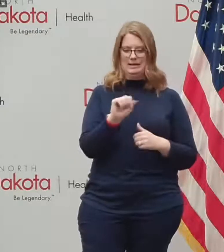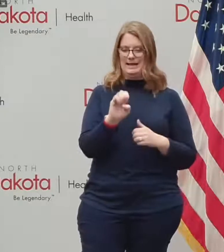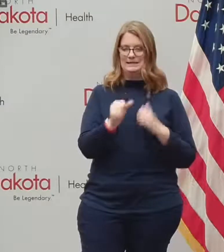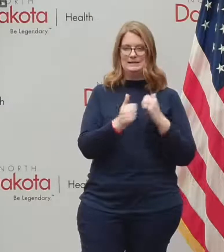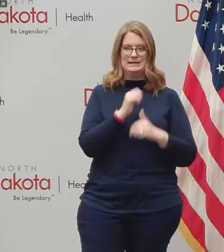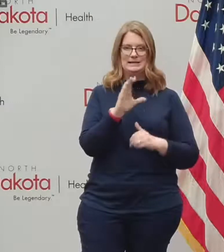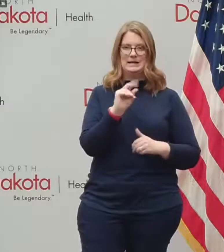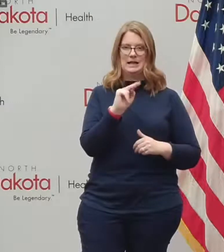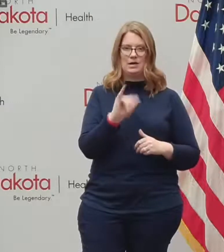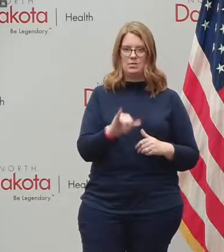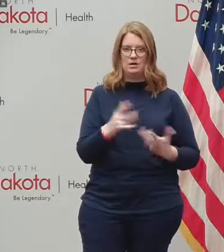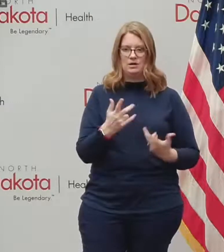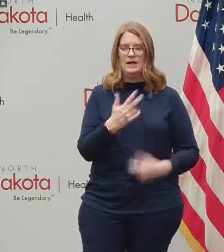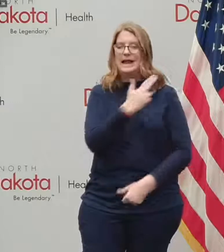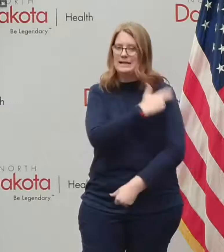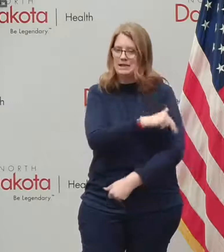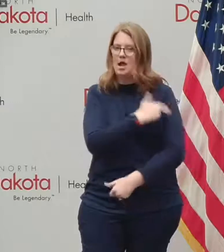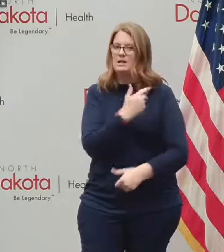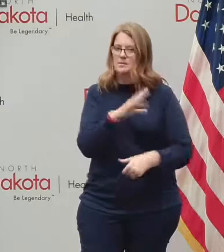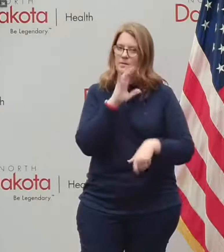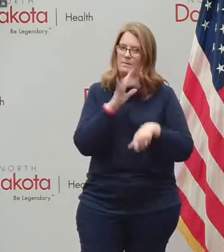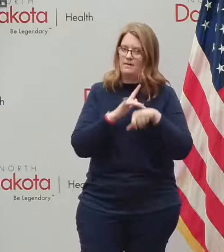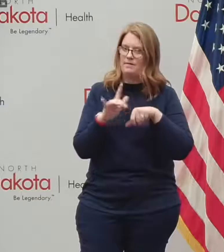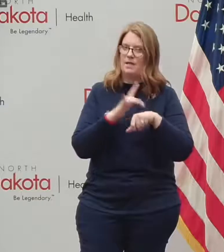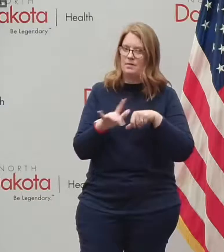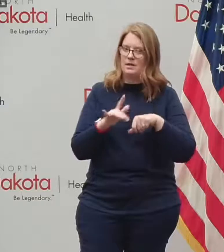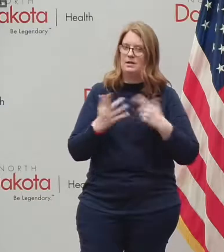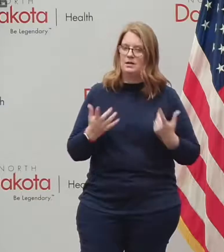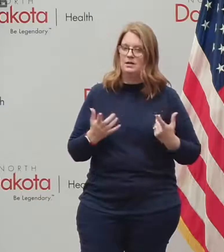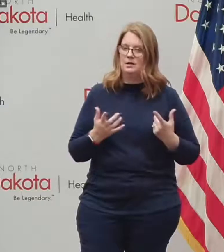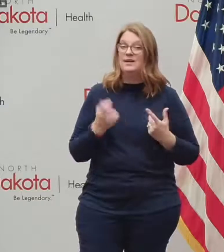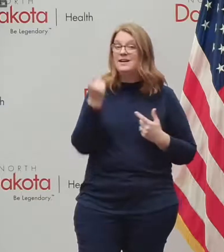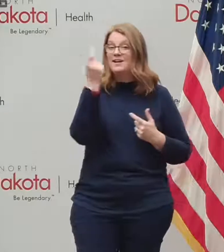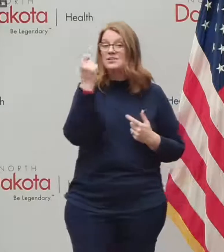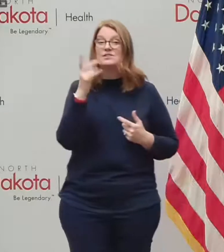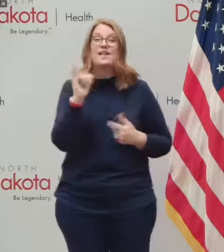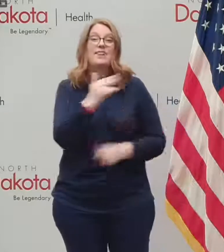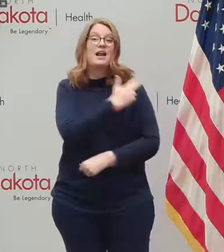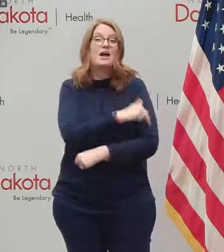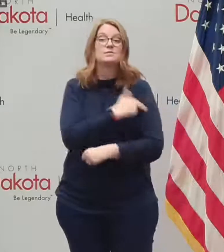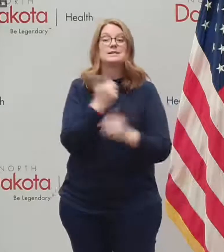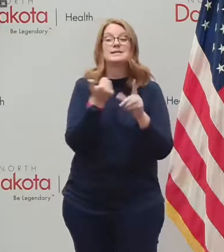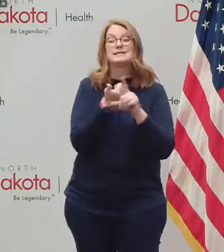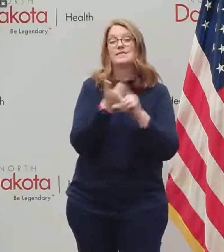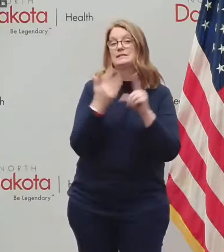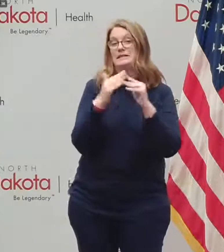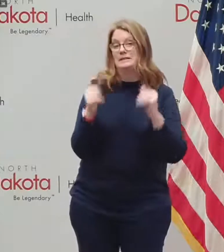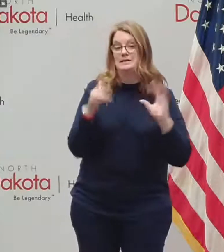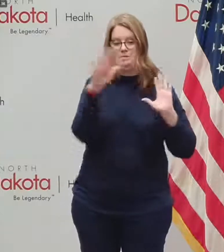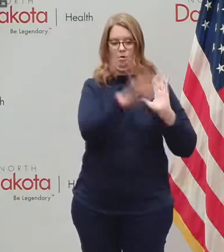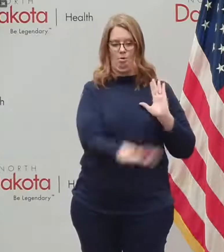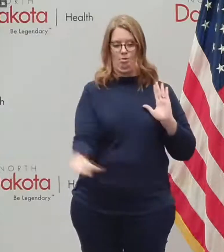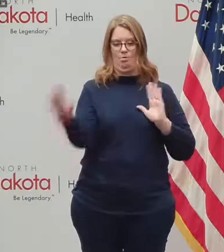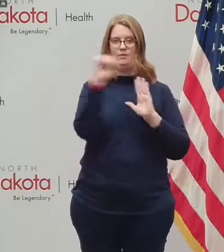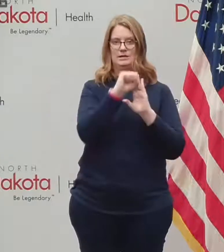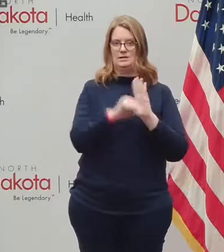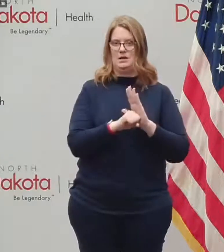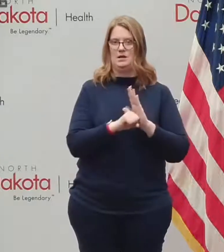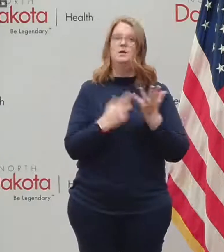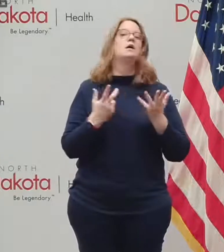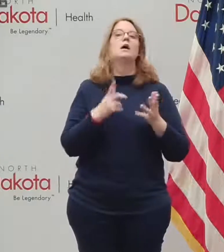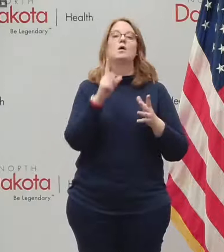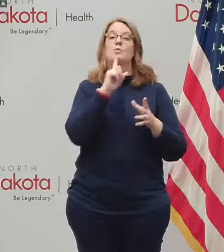hospital capacity. We've got hospital capacity is a system across the whole state, and we're going to be working with the state and with all of